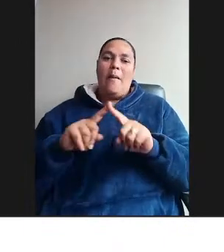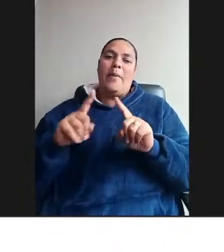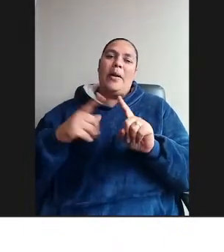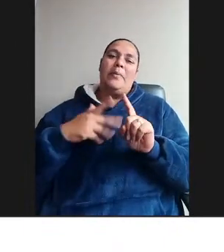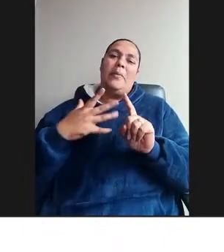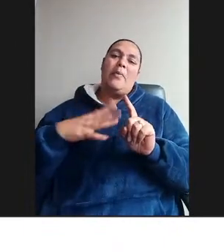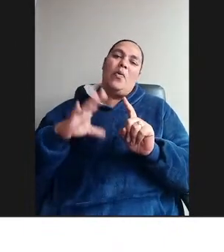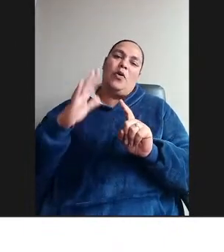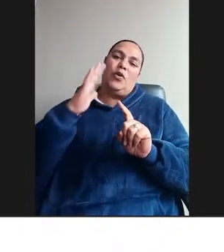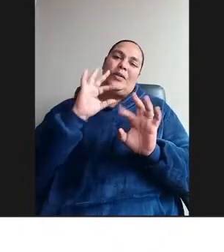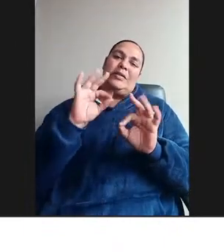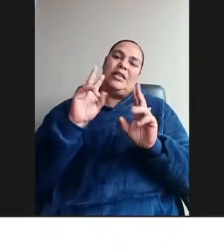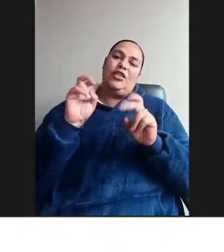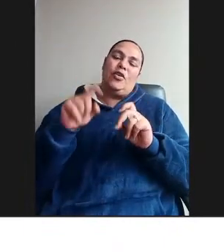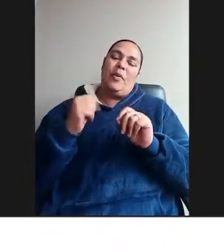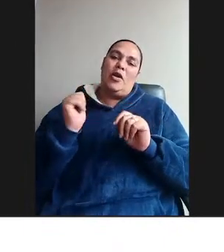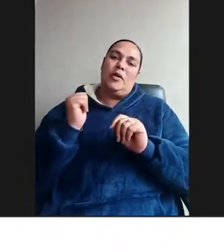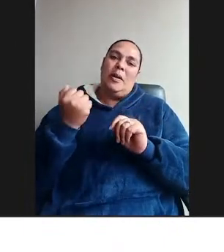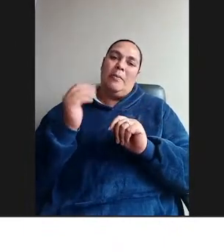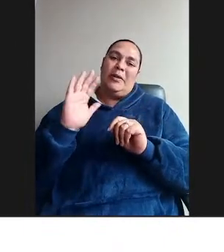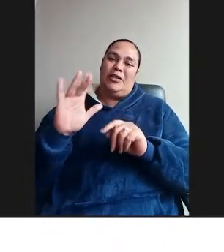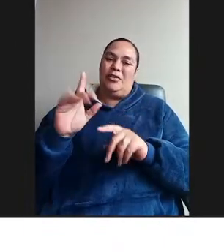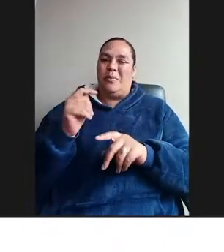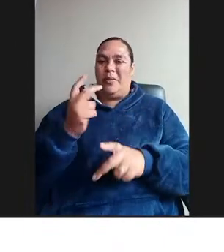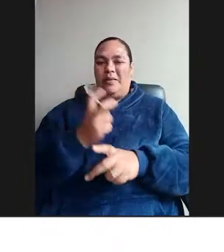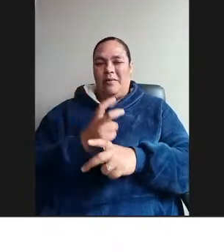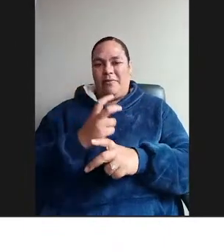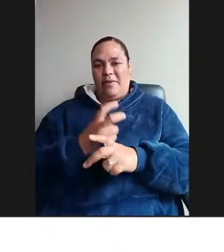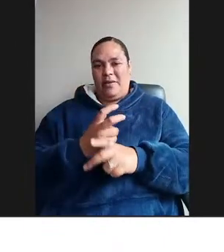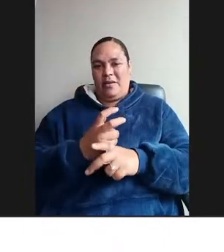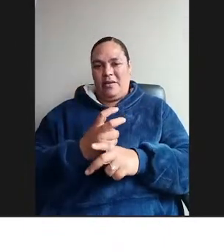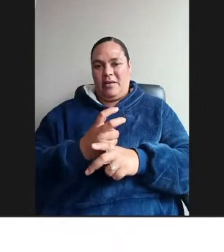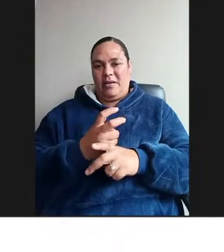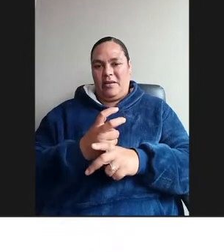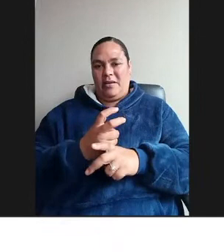of the petition, it's a little bit difficult from